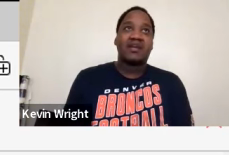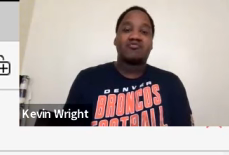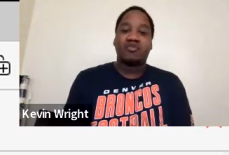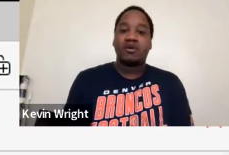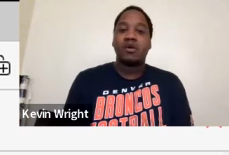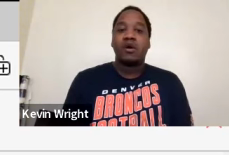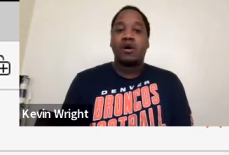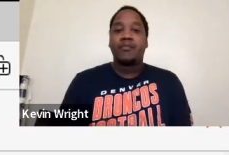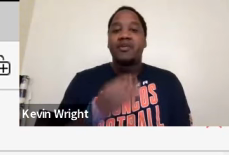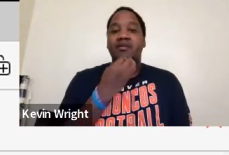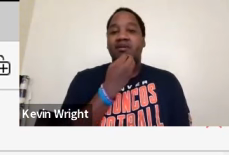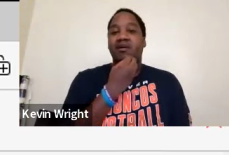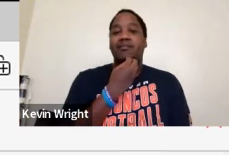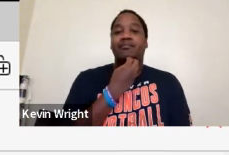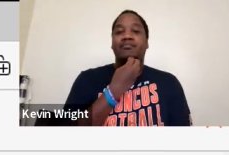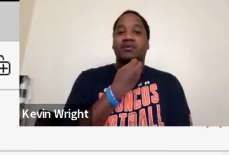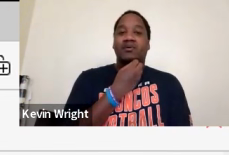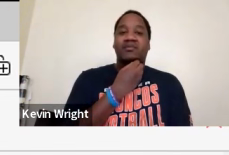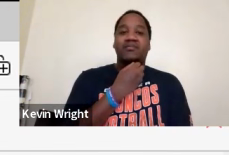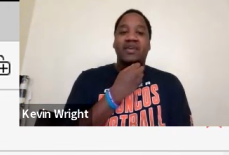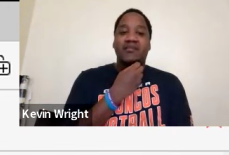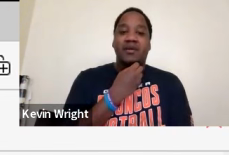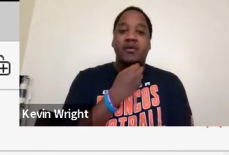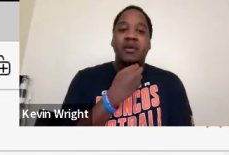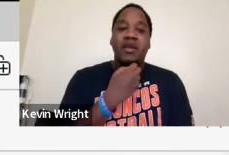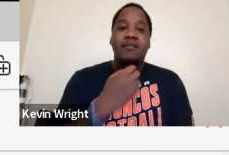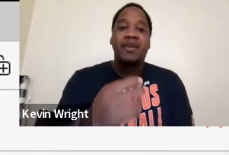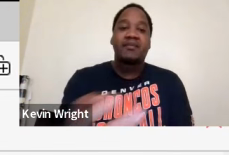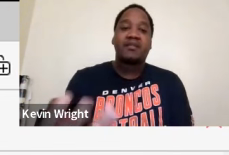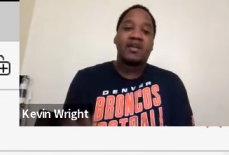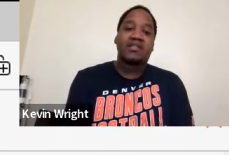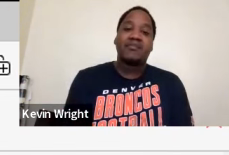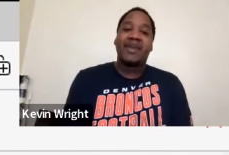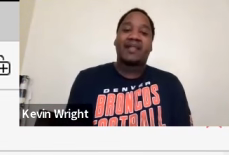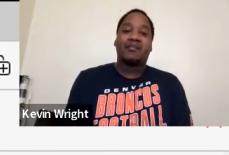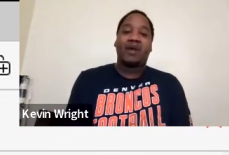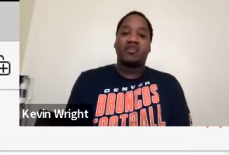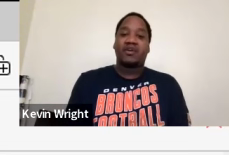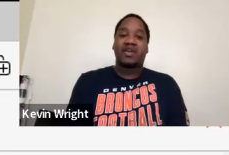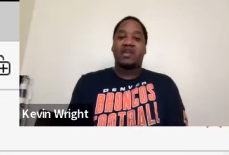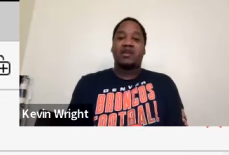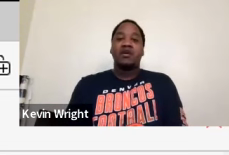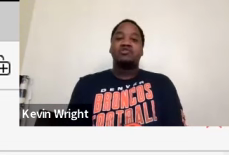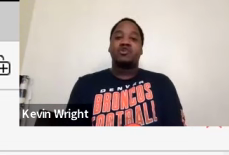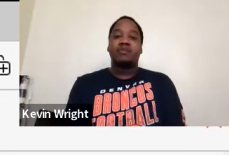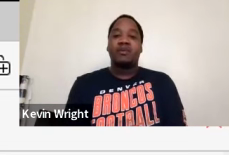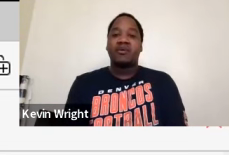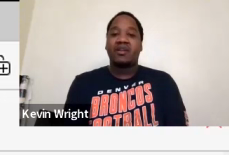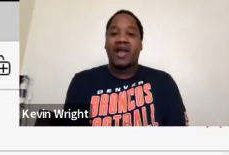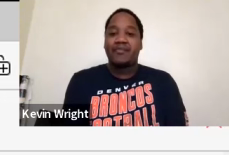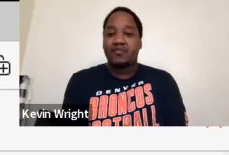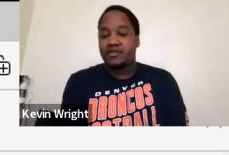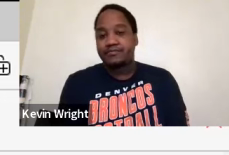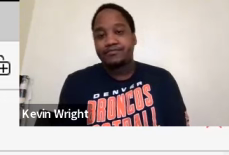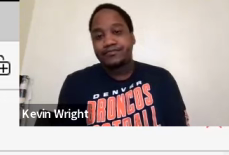accessibility and etc., please send me an email. And basically, it's gonna be at the Martin Luther King Jr.